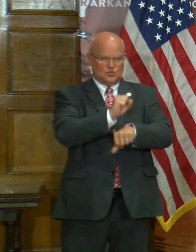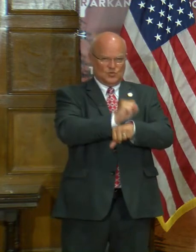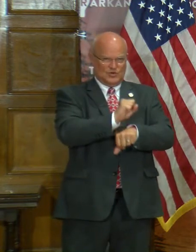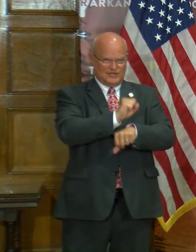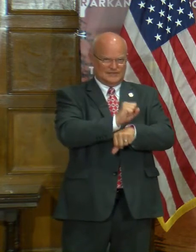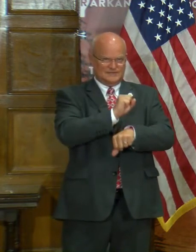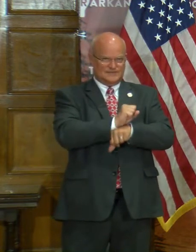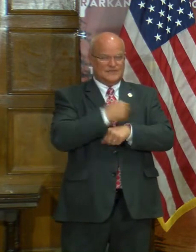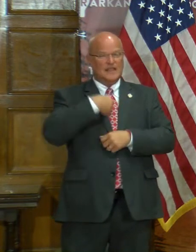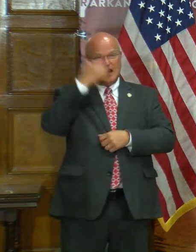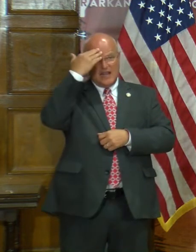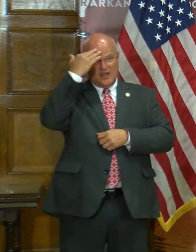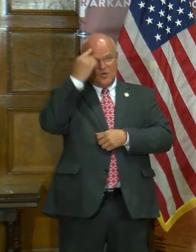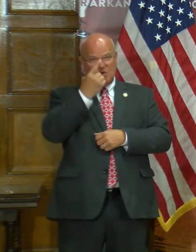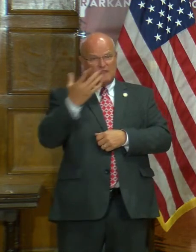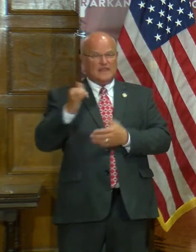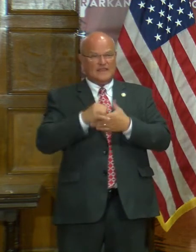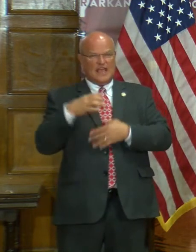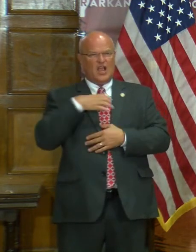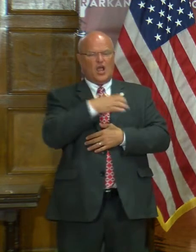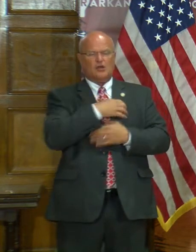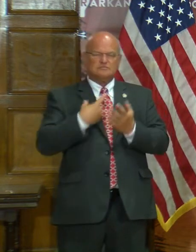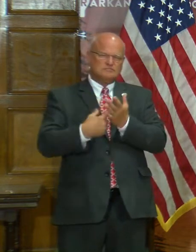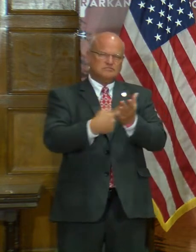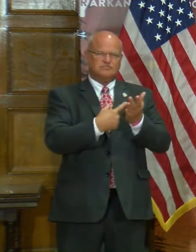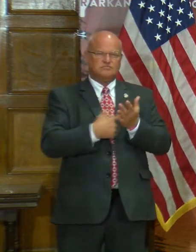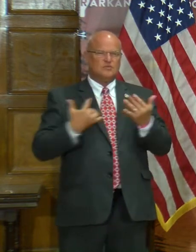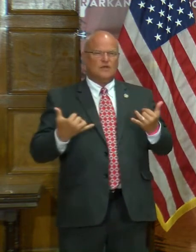work. And I know that's one of the things Congress is debating.